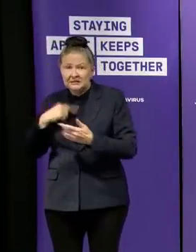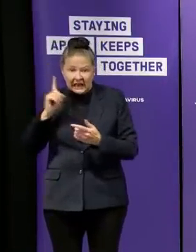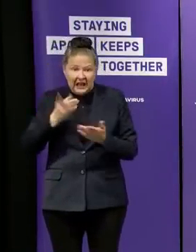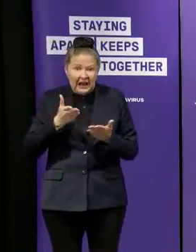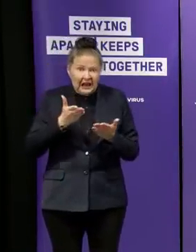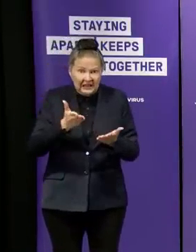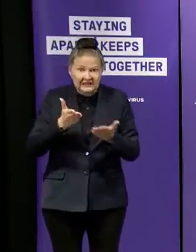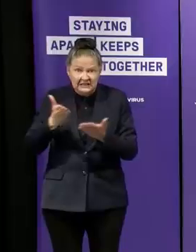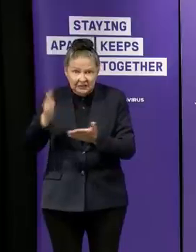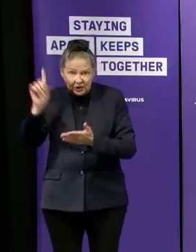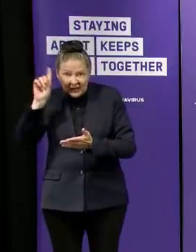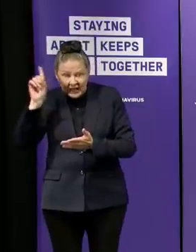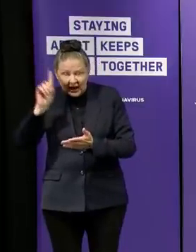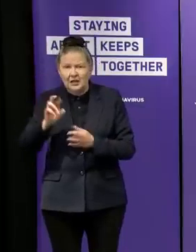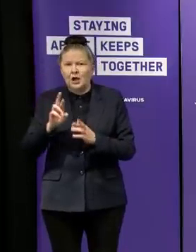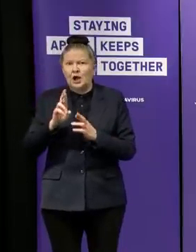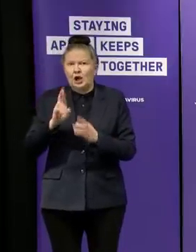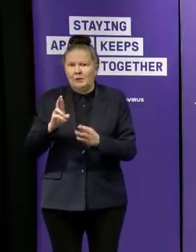that we hope to take